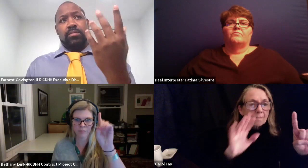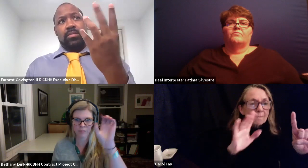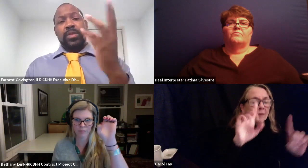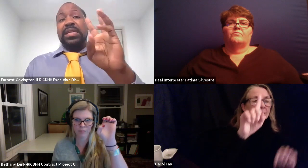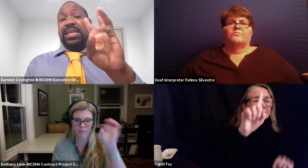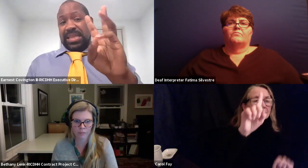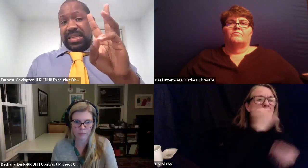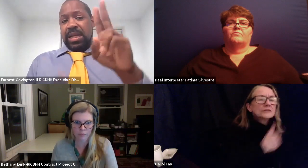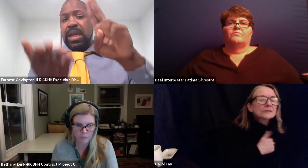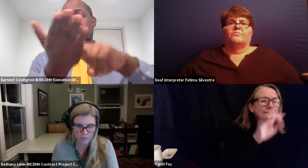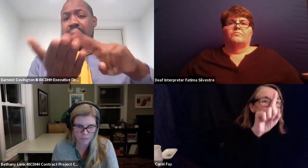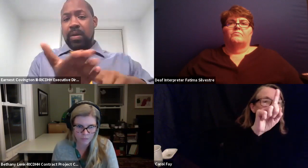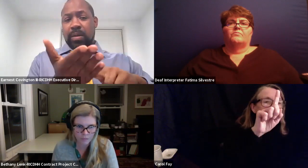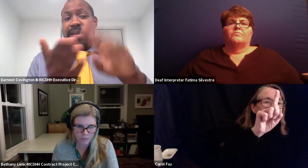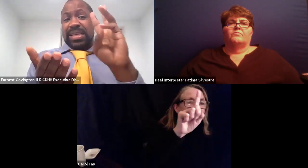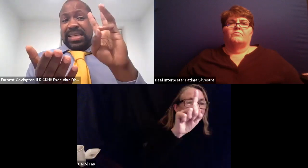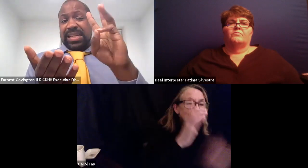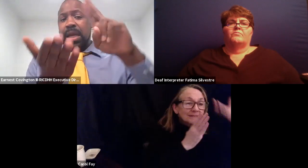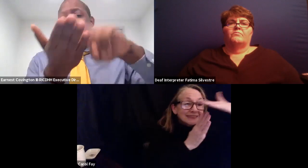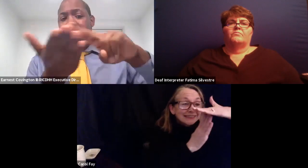seeing Ernest.